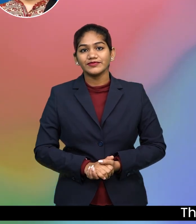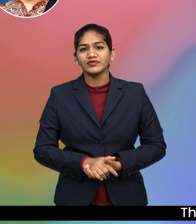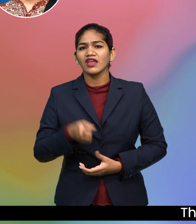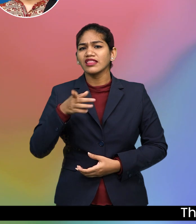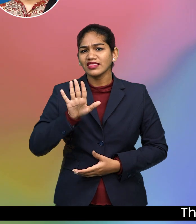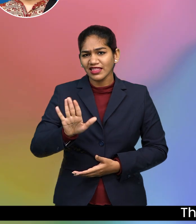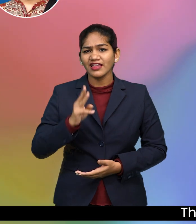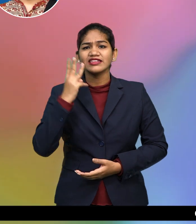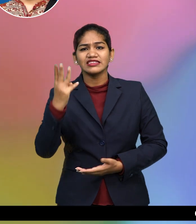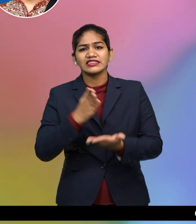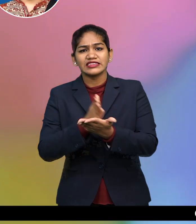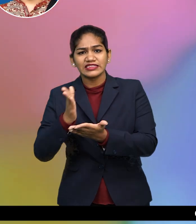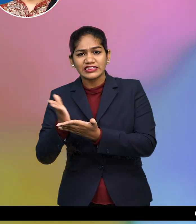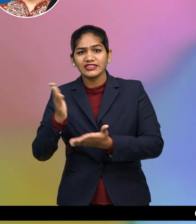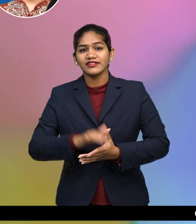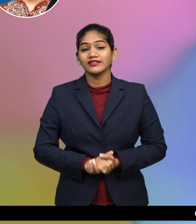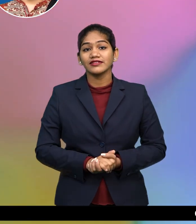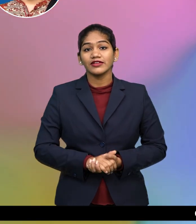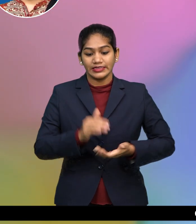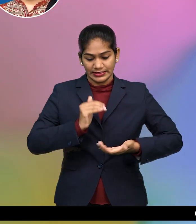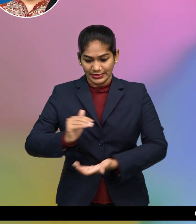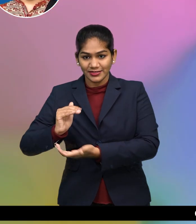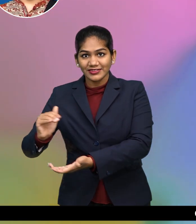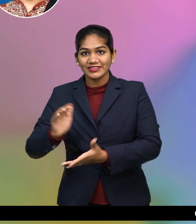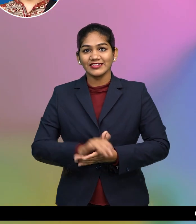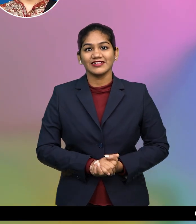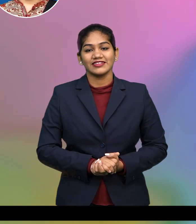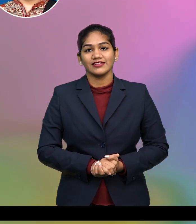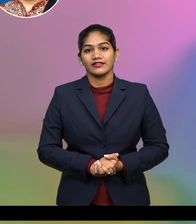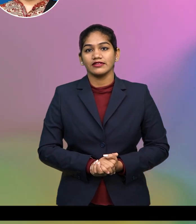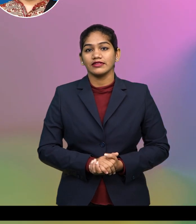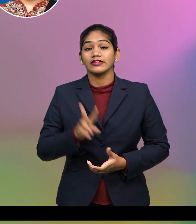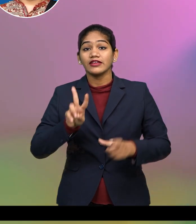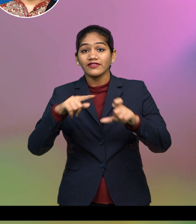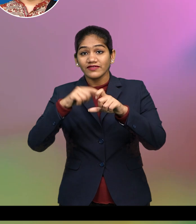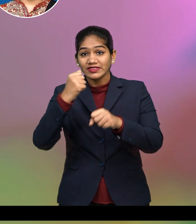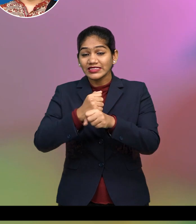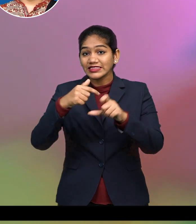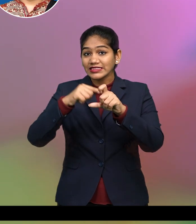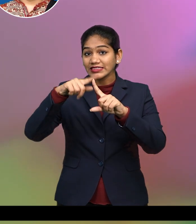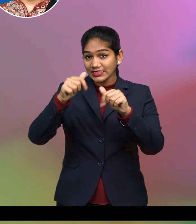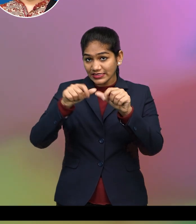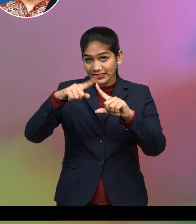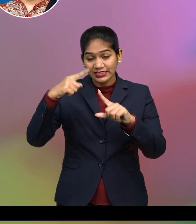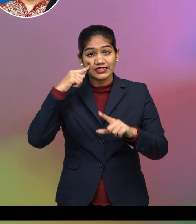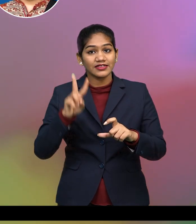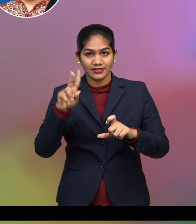There are three types of reproduction: vegetative,